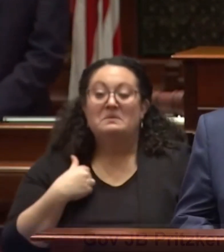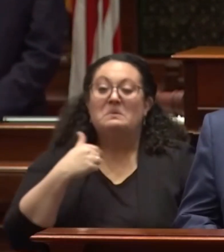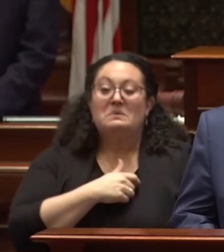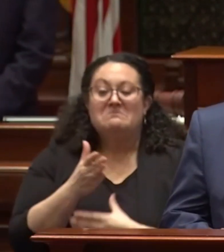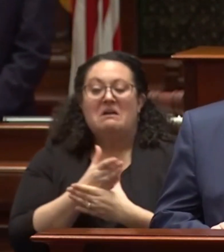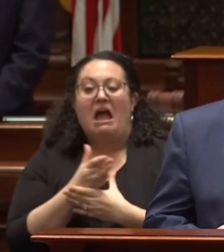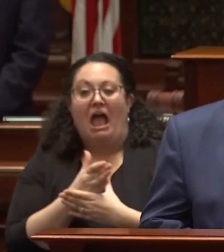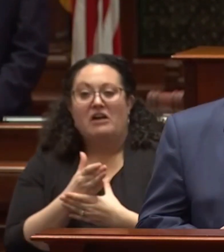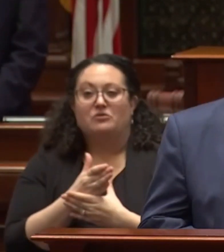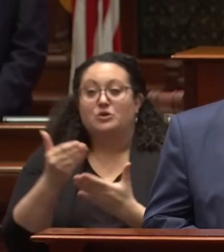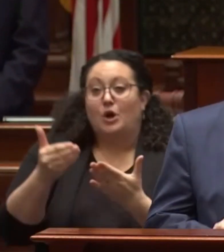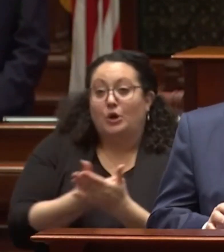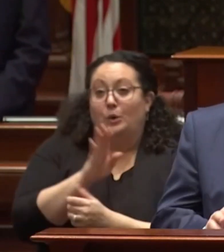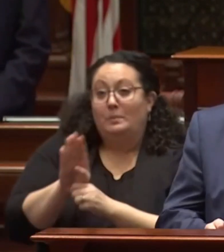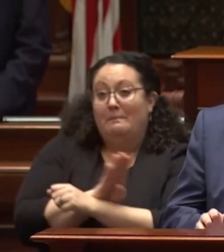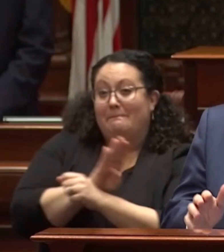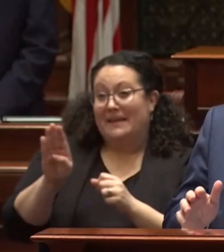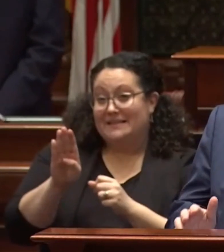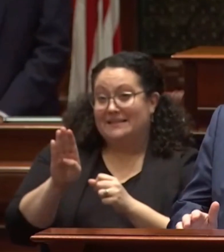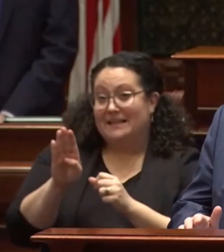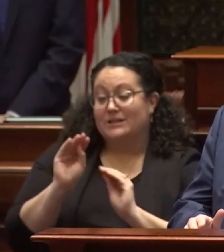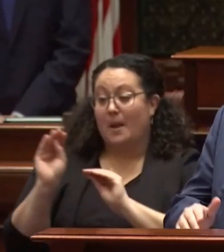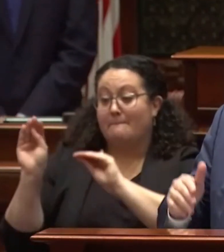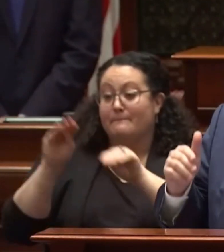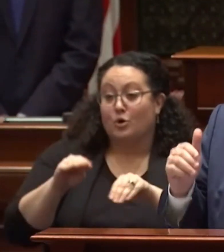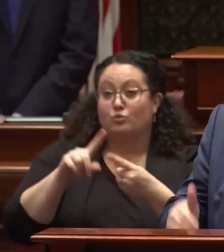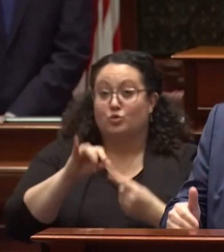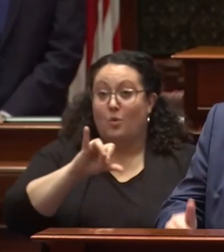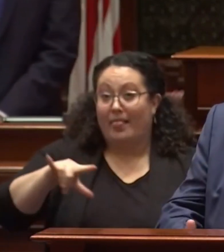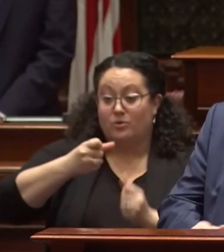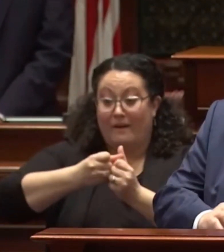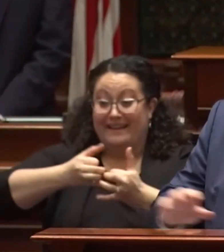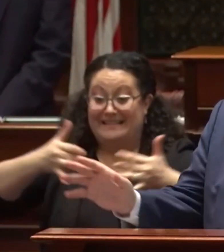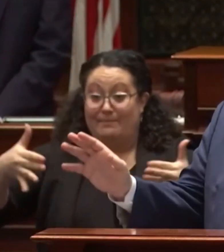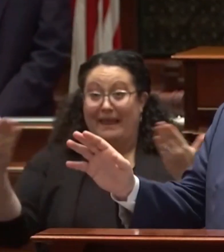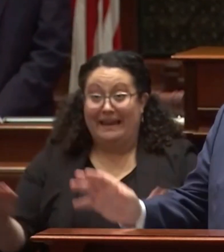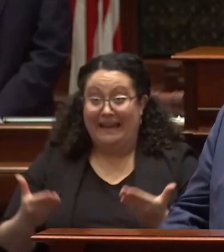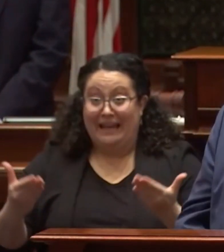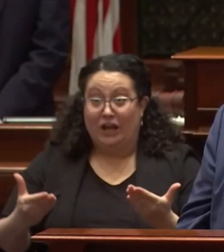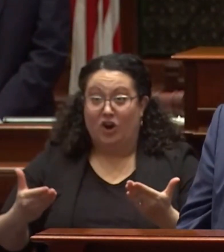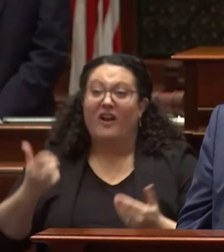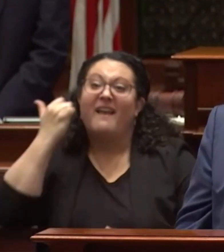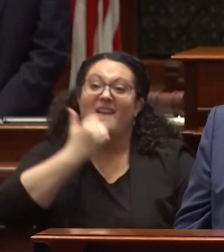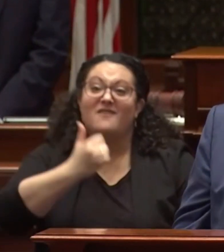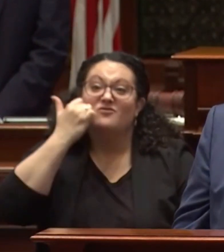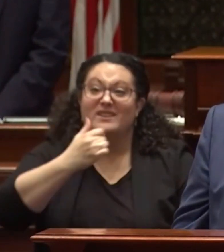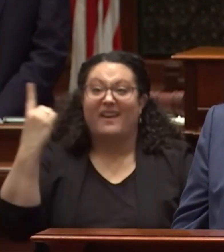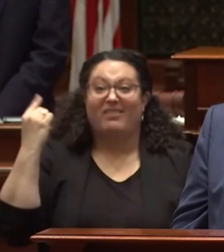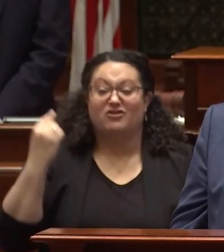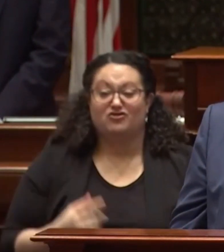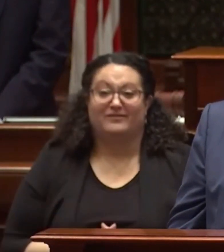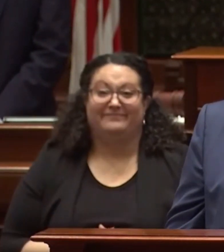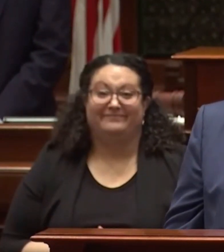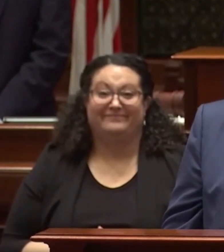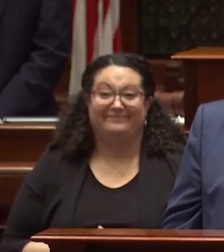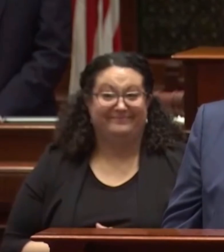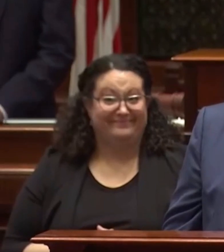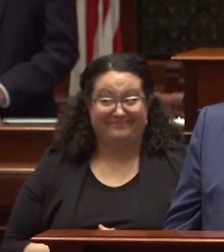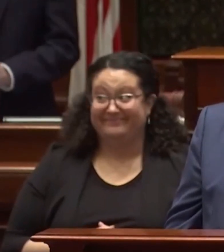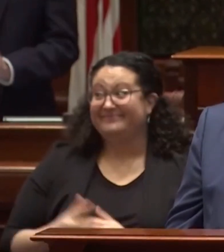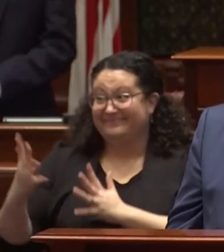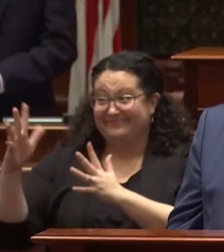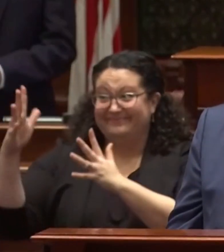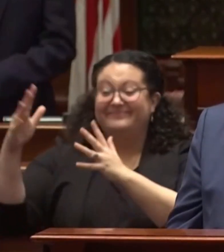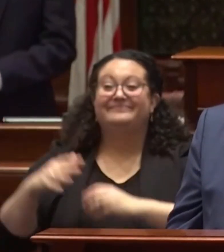on average, a new business moved to Illinois or expanded here every single day last year.